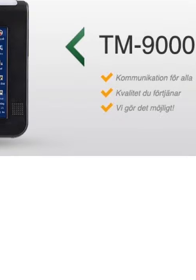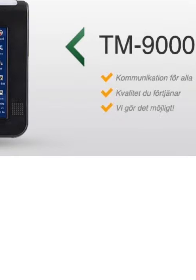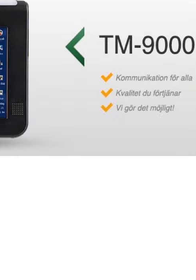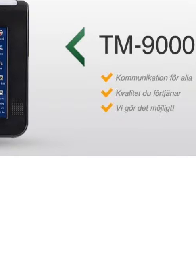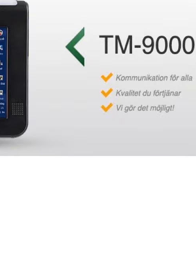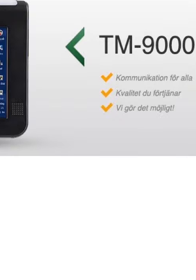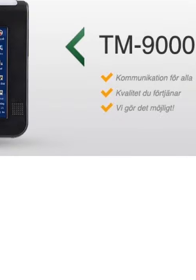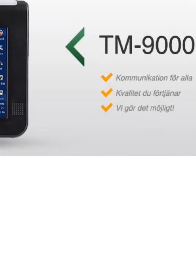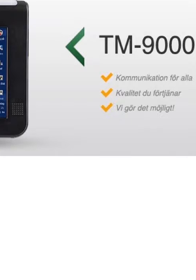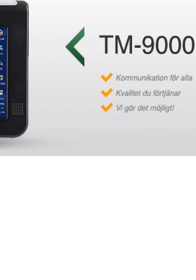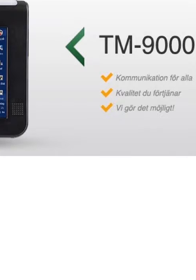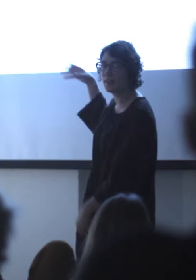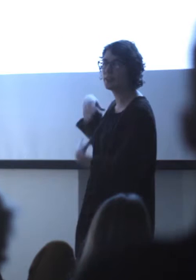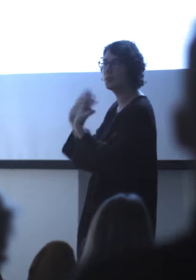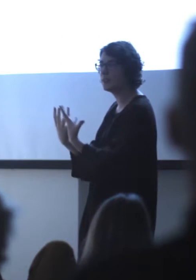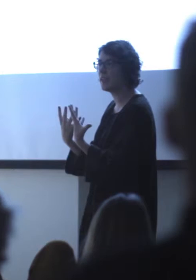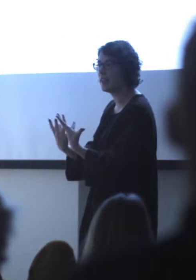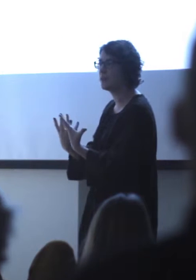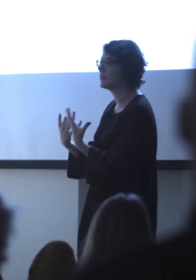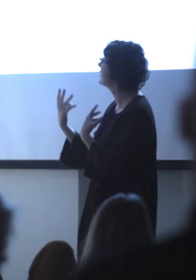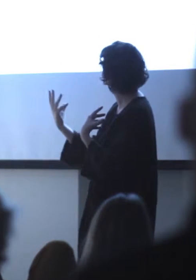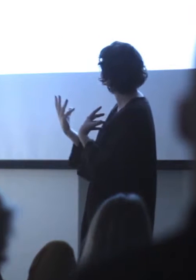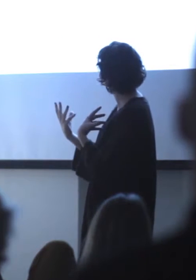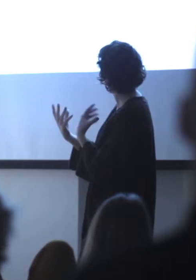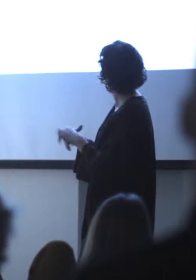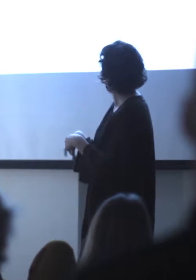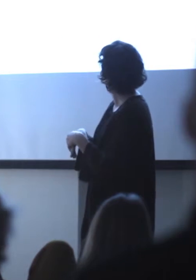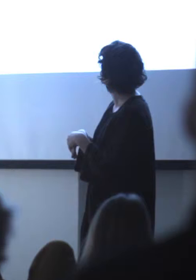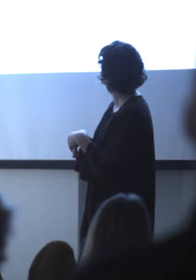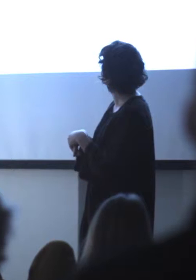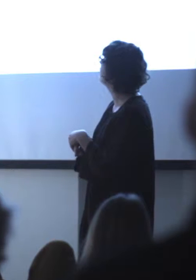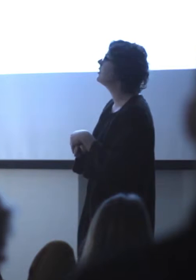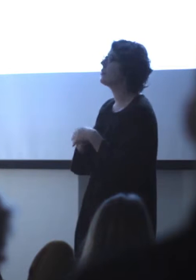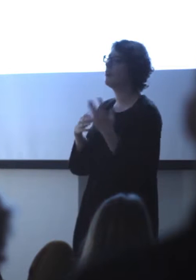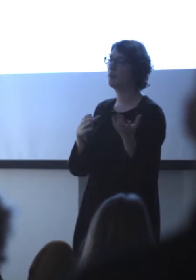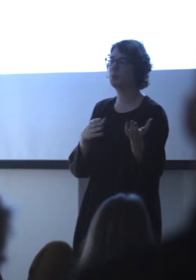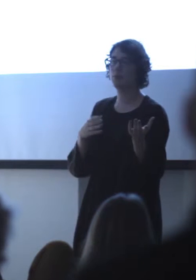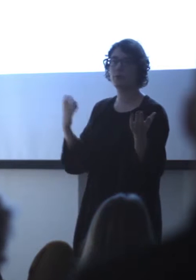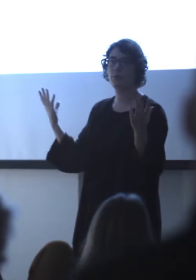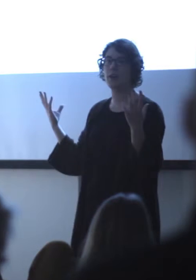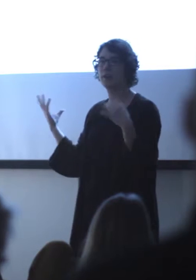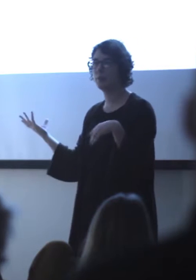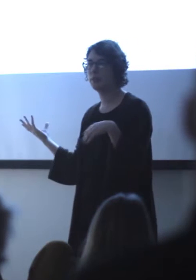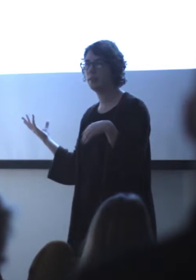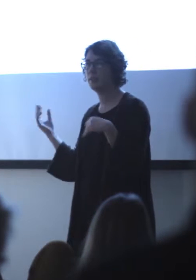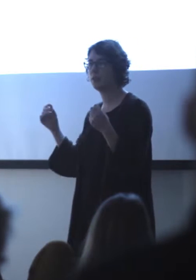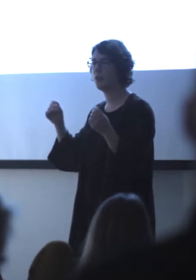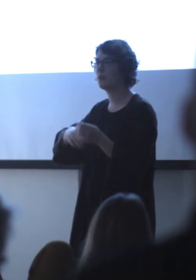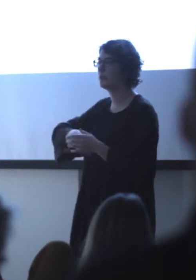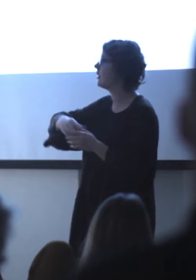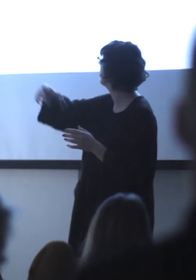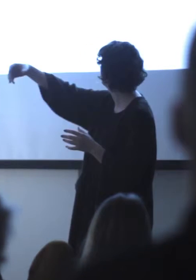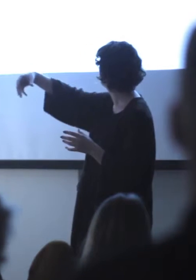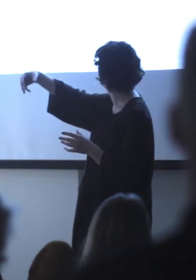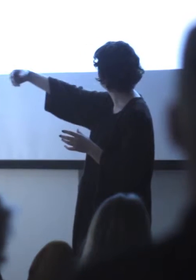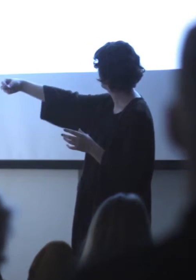look now, more and more modern. You can actually use sign language and see each other. If you need to call a hospital or a company, then you call